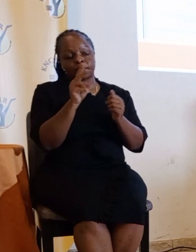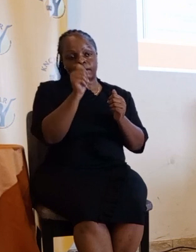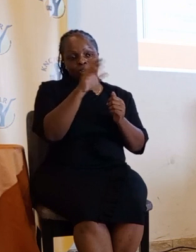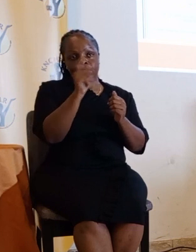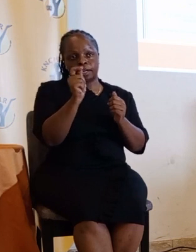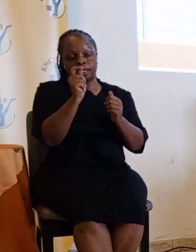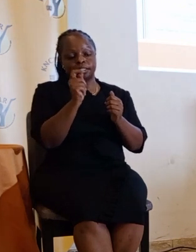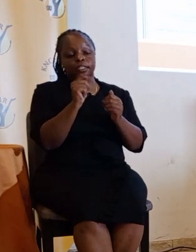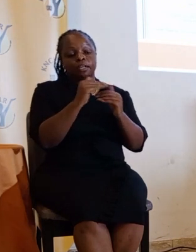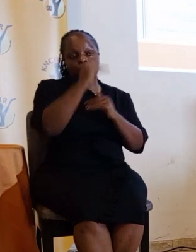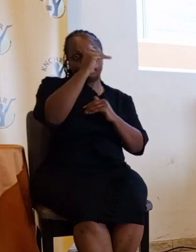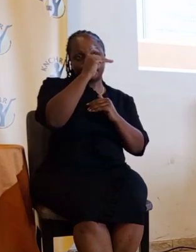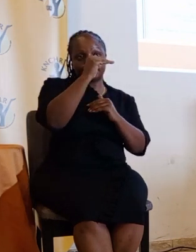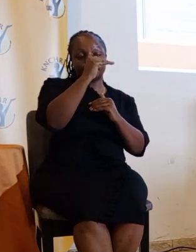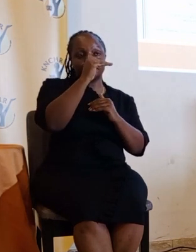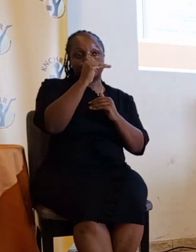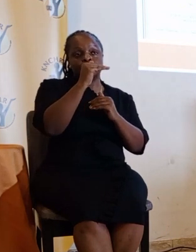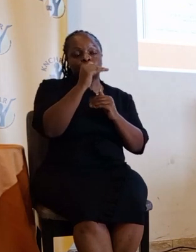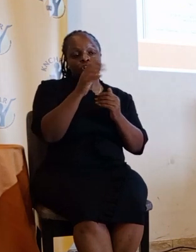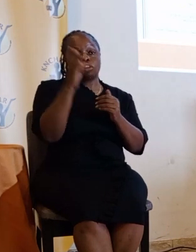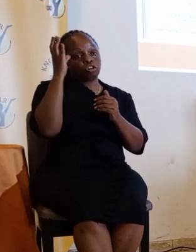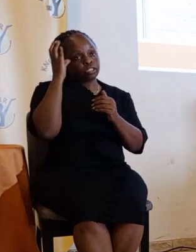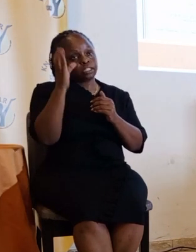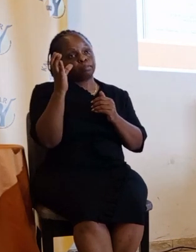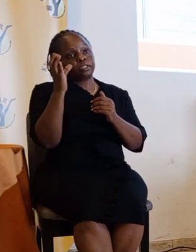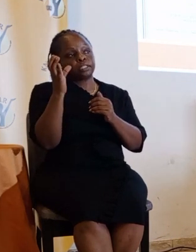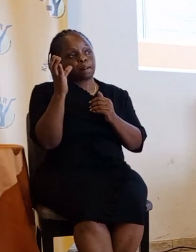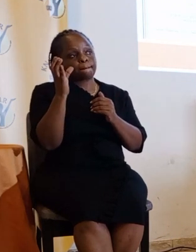Act advances the concept